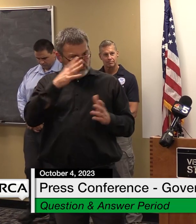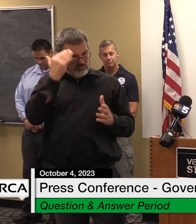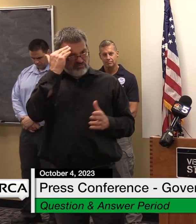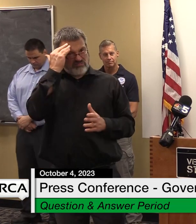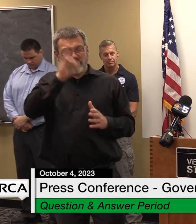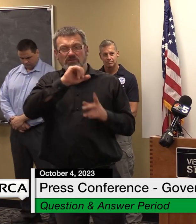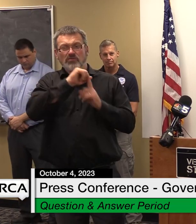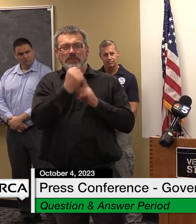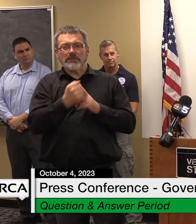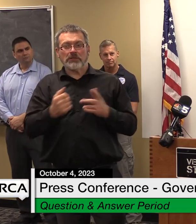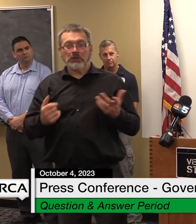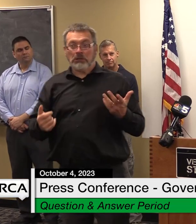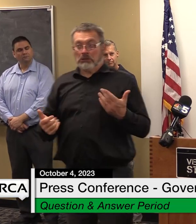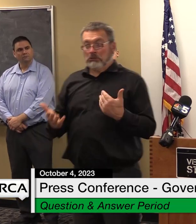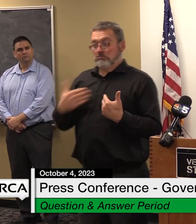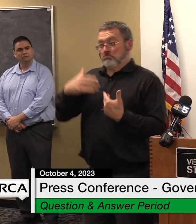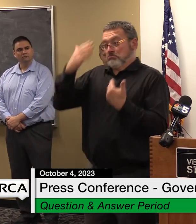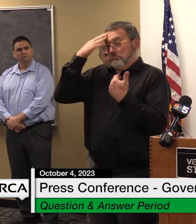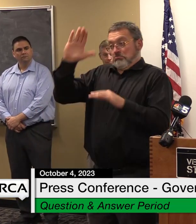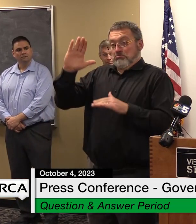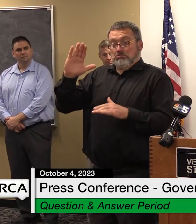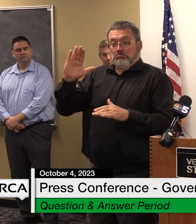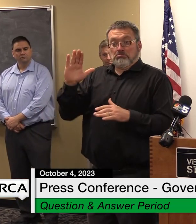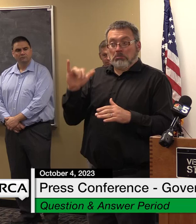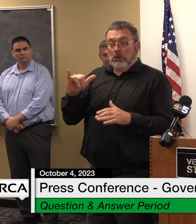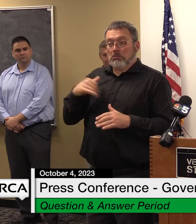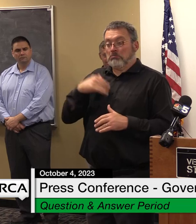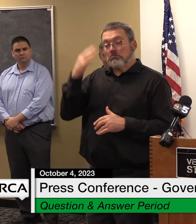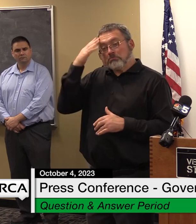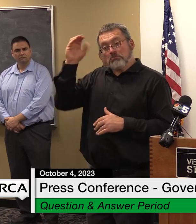had. I did not see it. No.